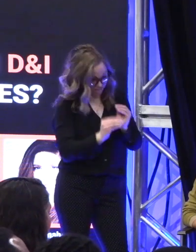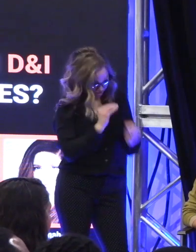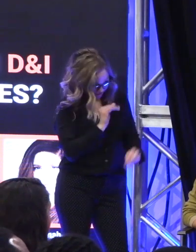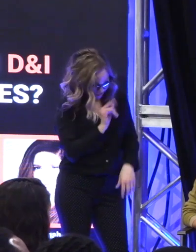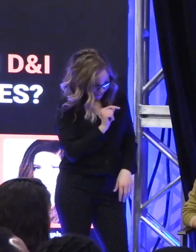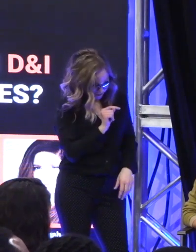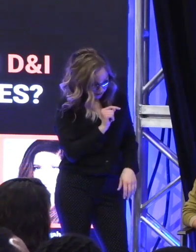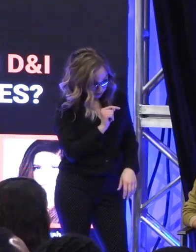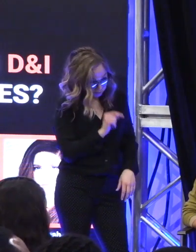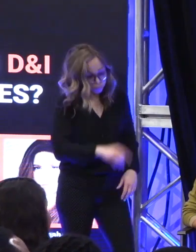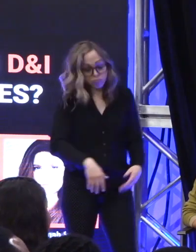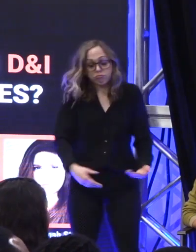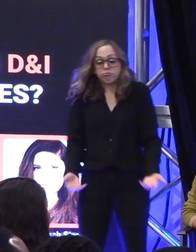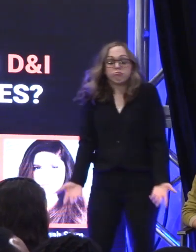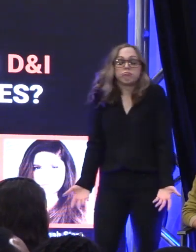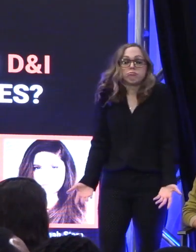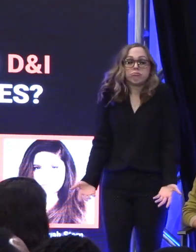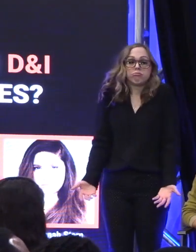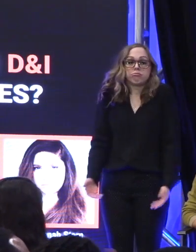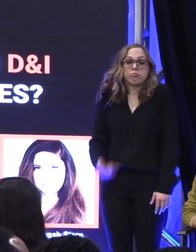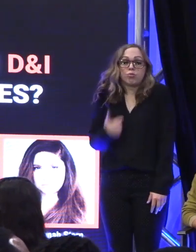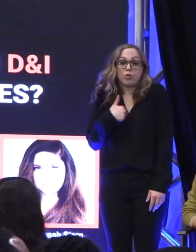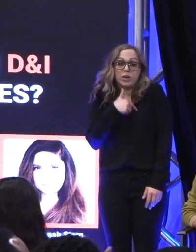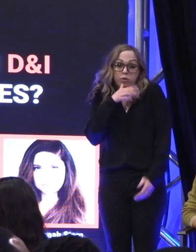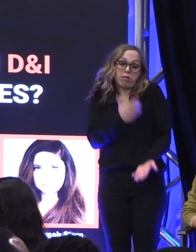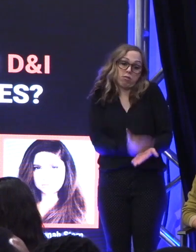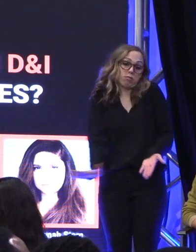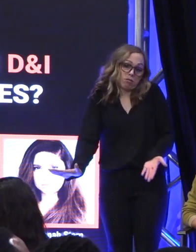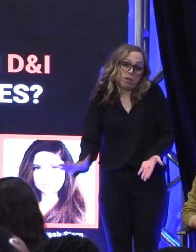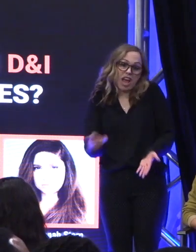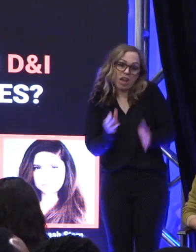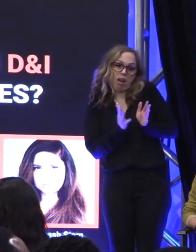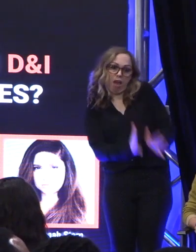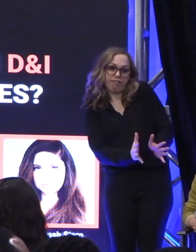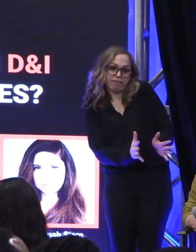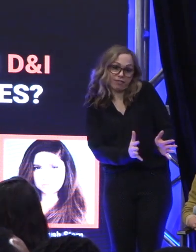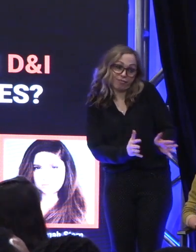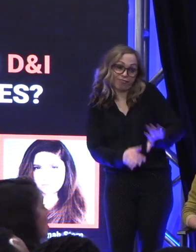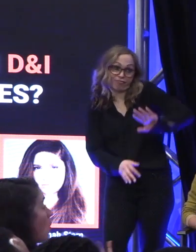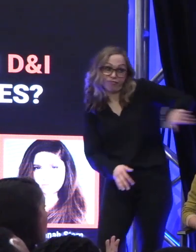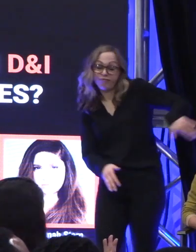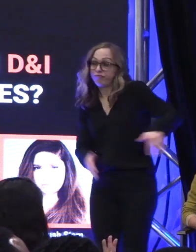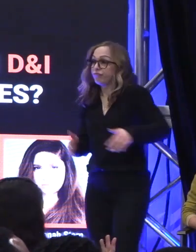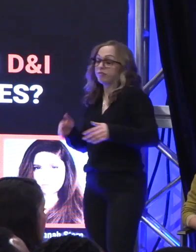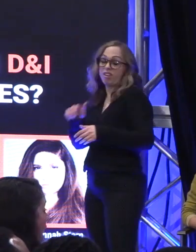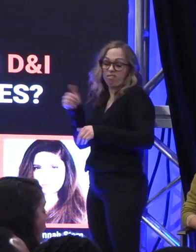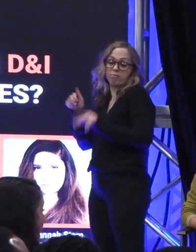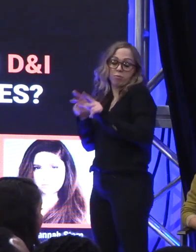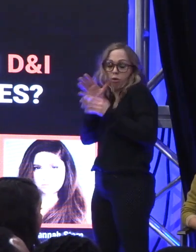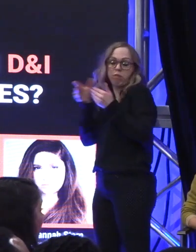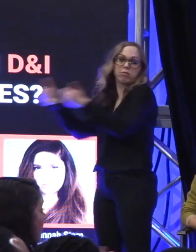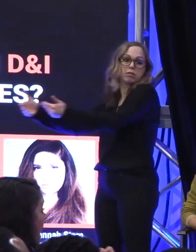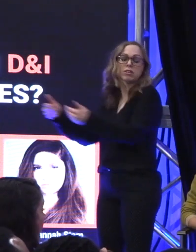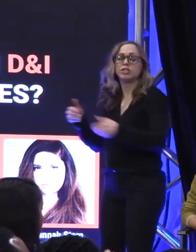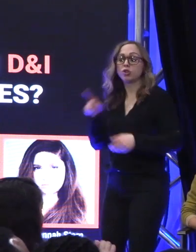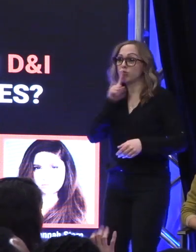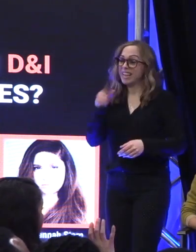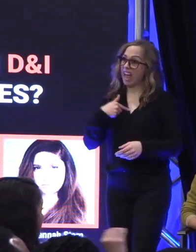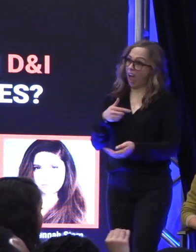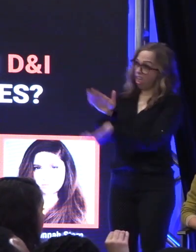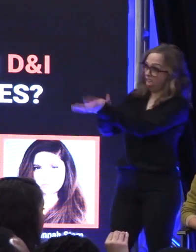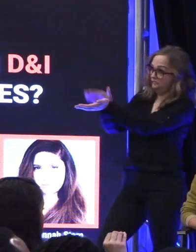or we're going to be irrelevant and left behind. So I don't give any of the companies that run Hollywood credit